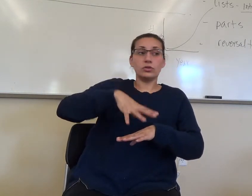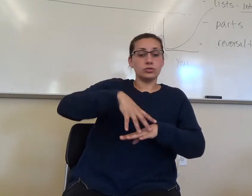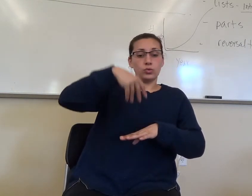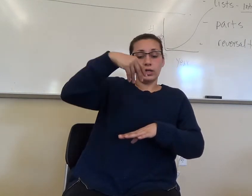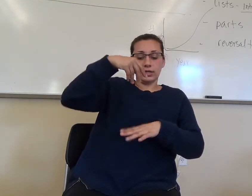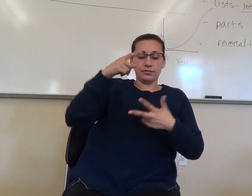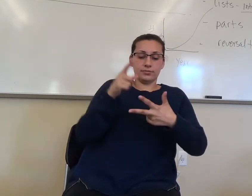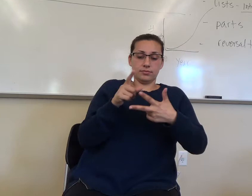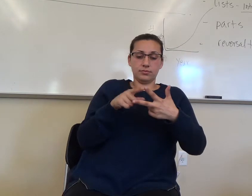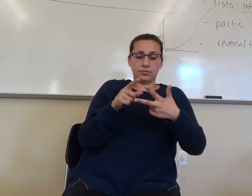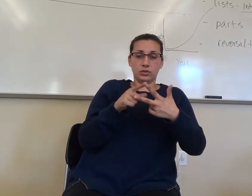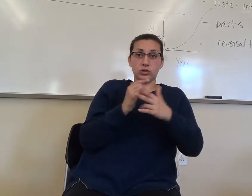Germany, and France.